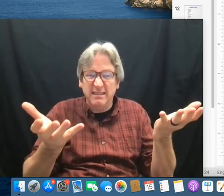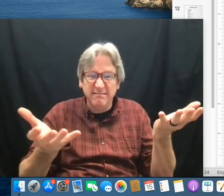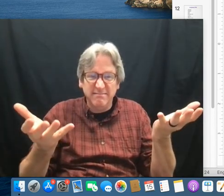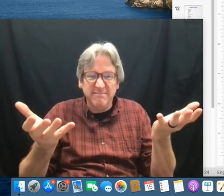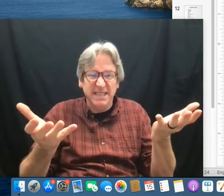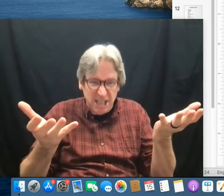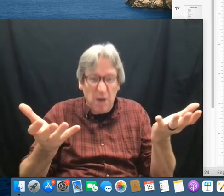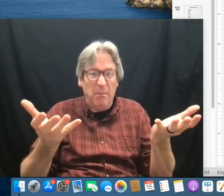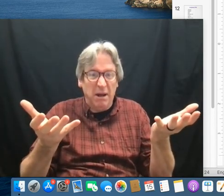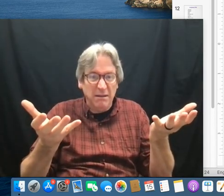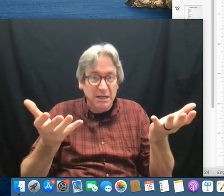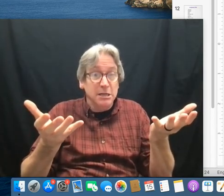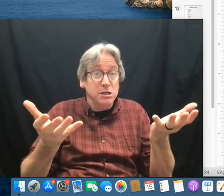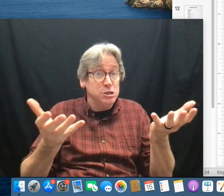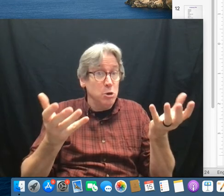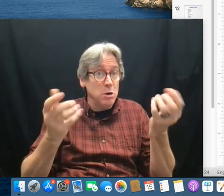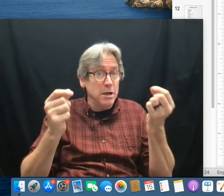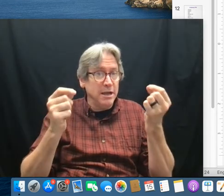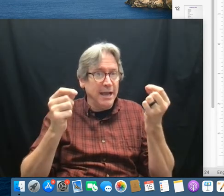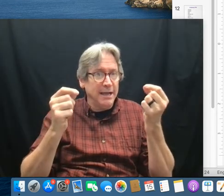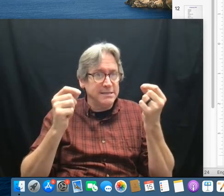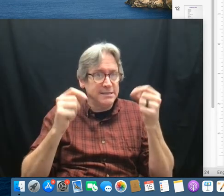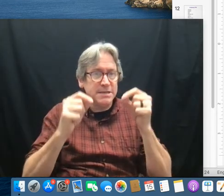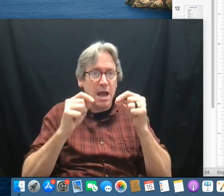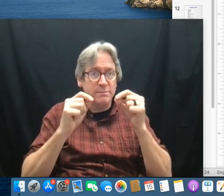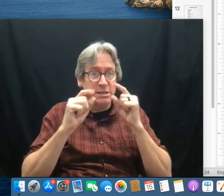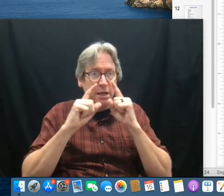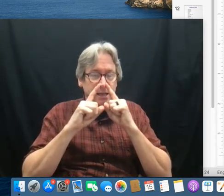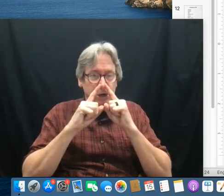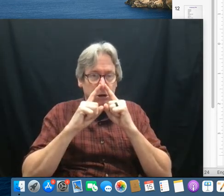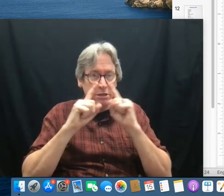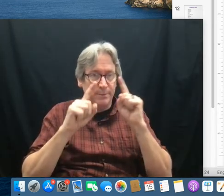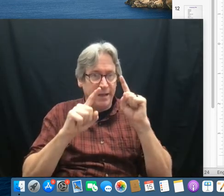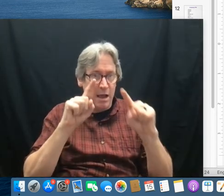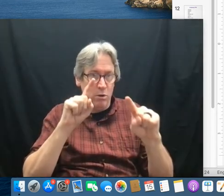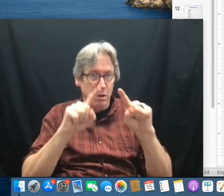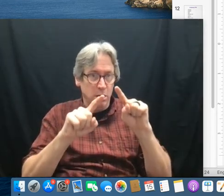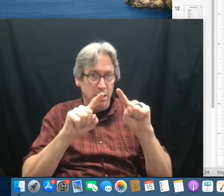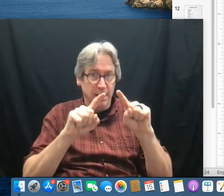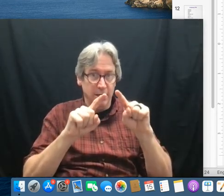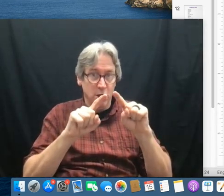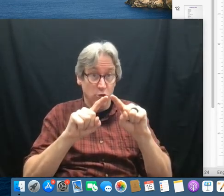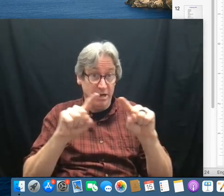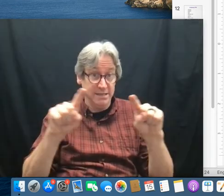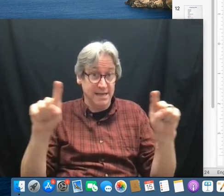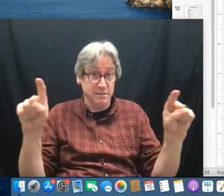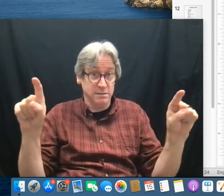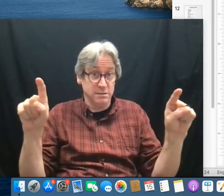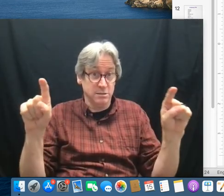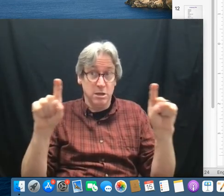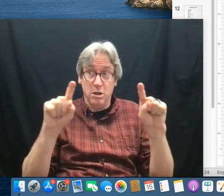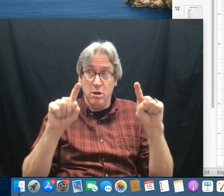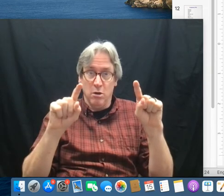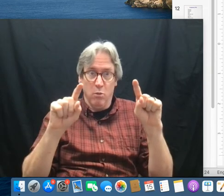is you can look at these sentences like a topic. I bring up a topic, and then I'm going to tell you what